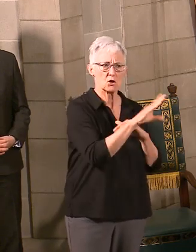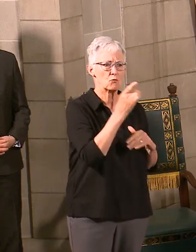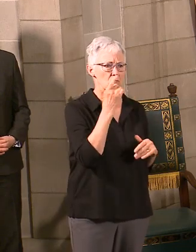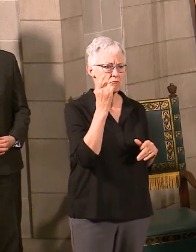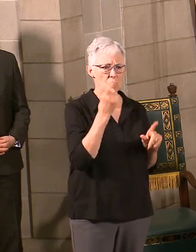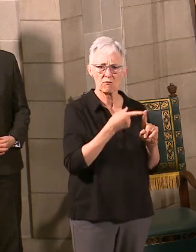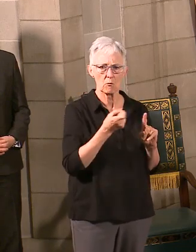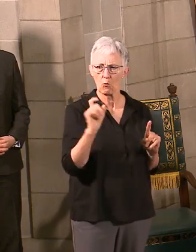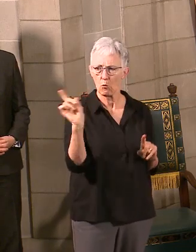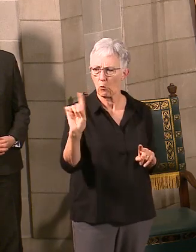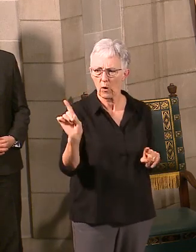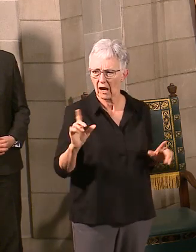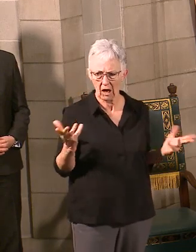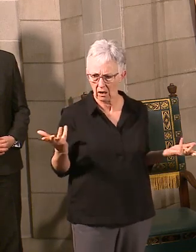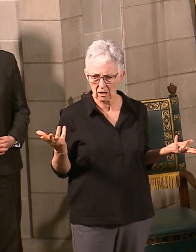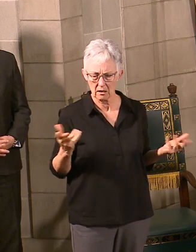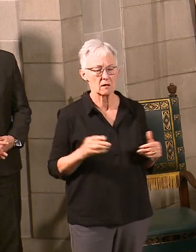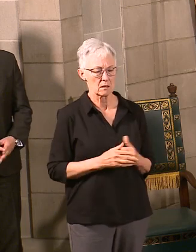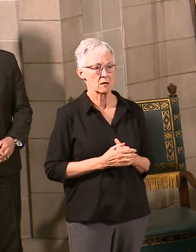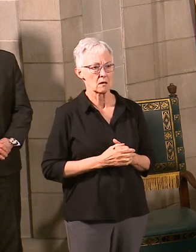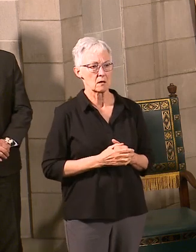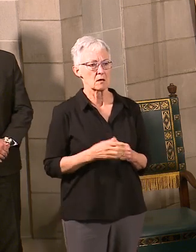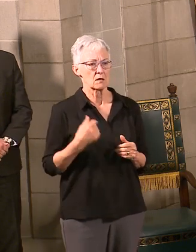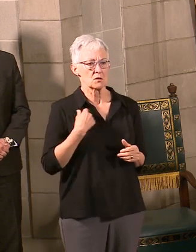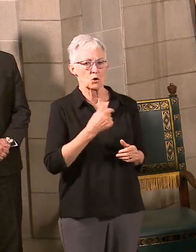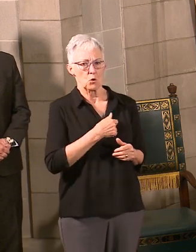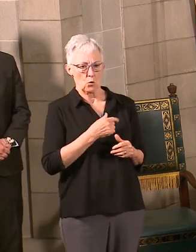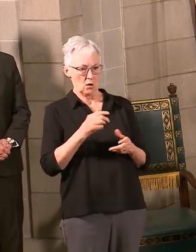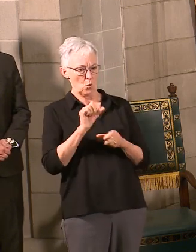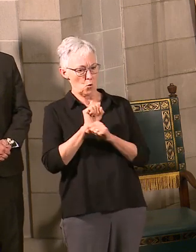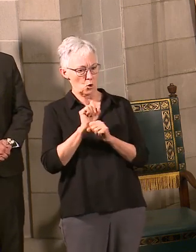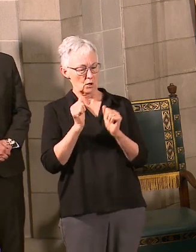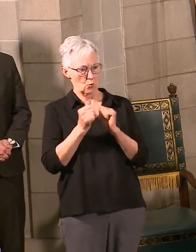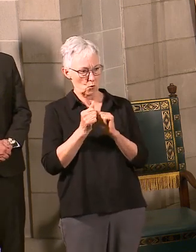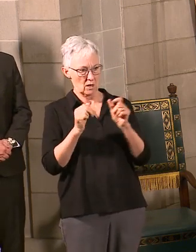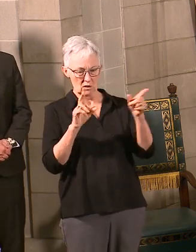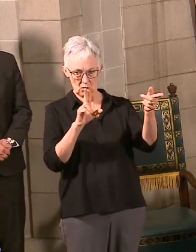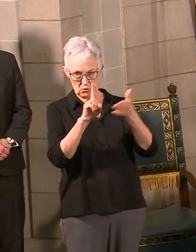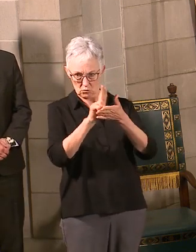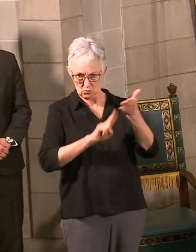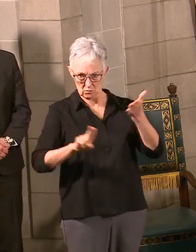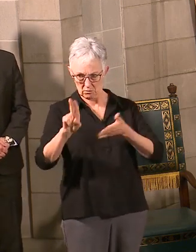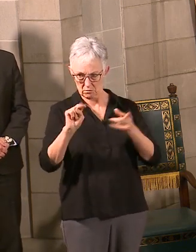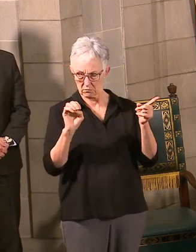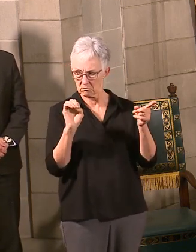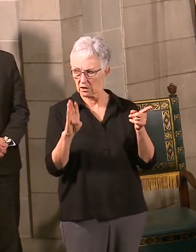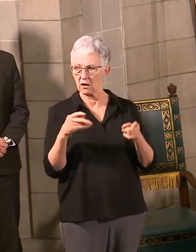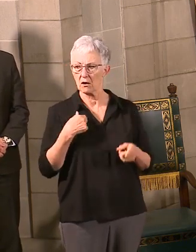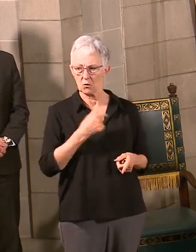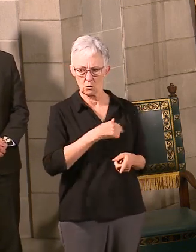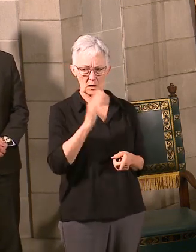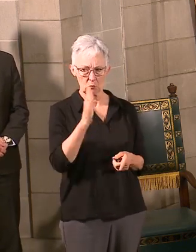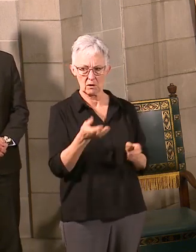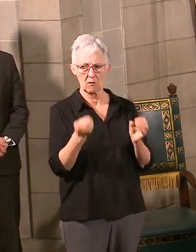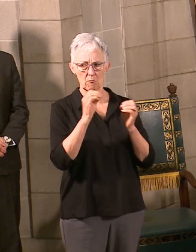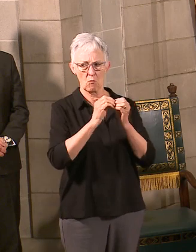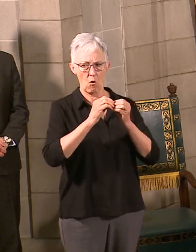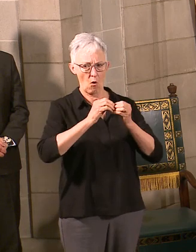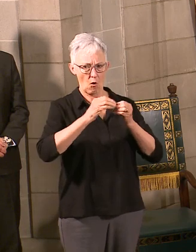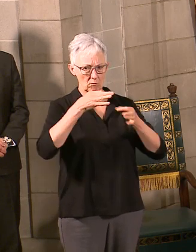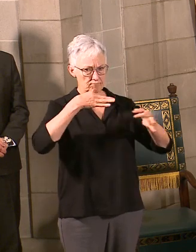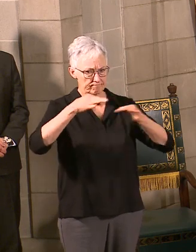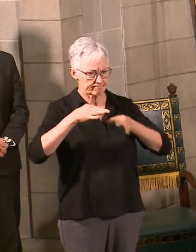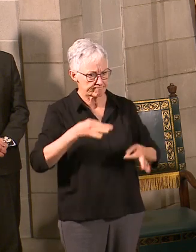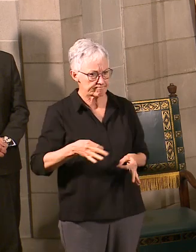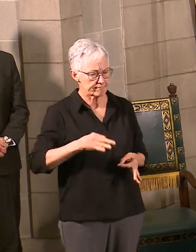got for quarantine and isolation, in partnership with the University of Nebraska, We'll be giving more details on that as we're ready to